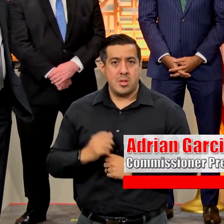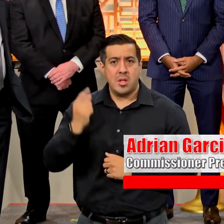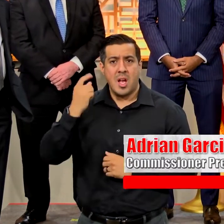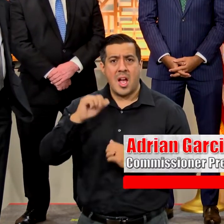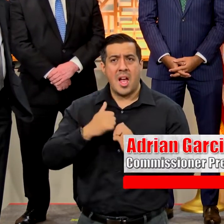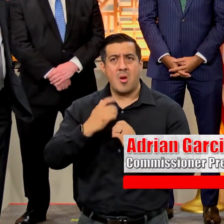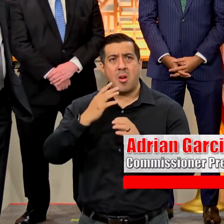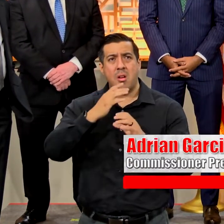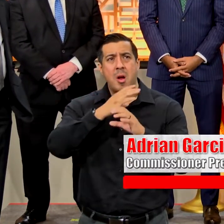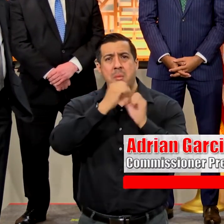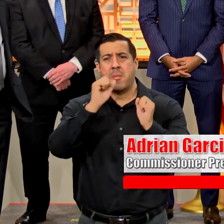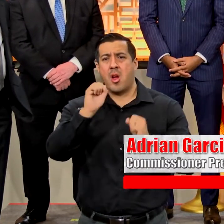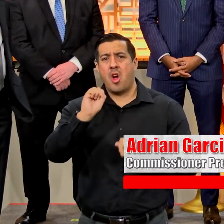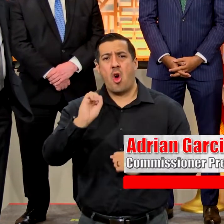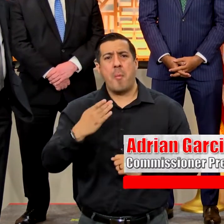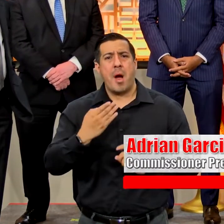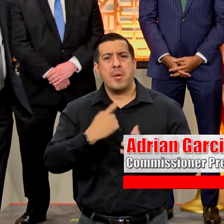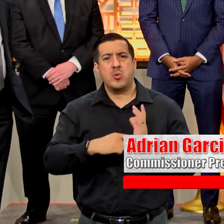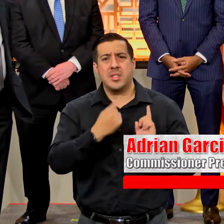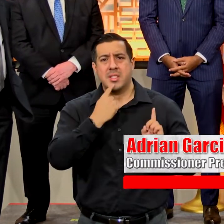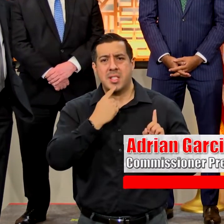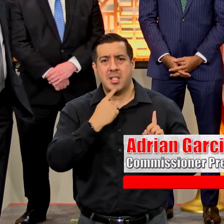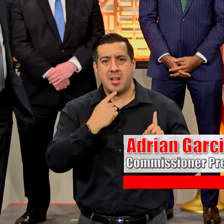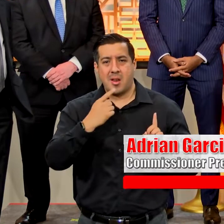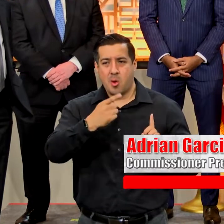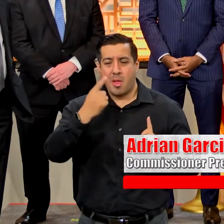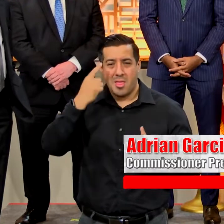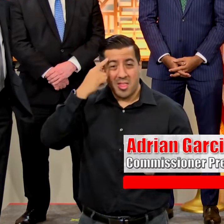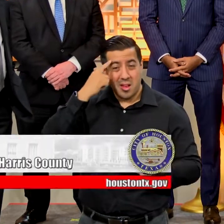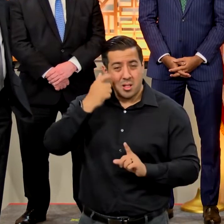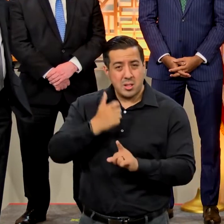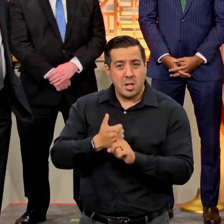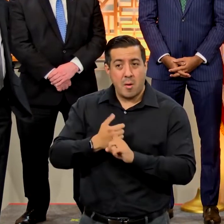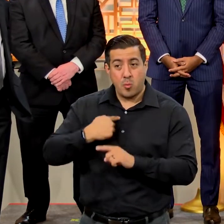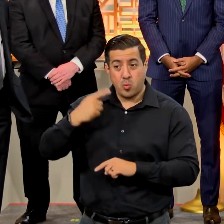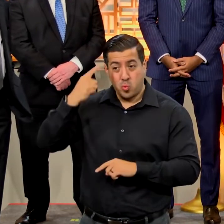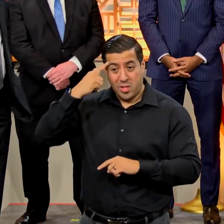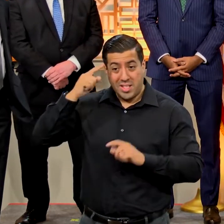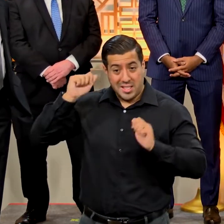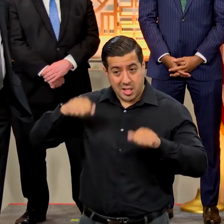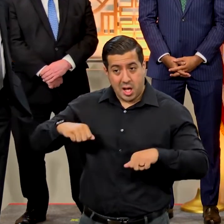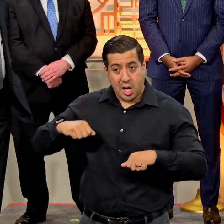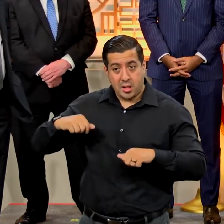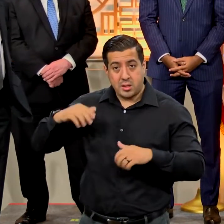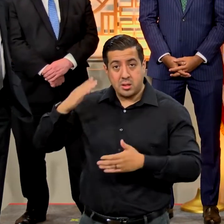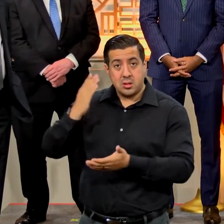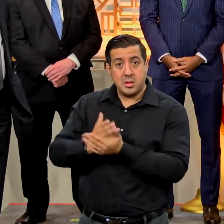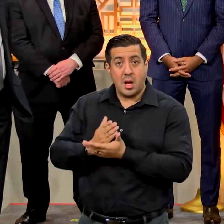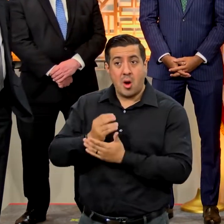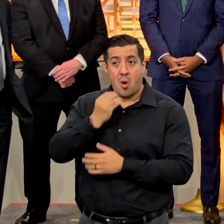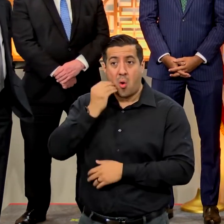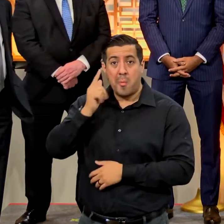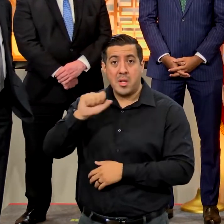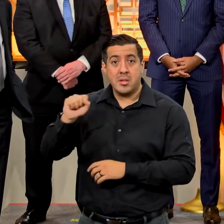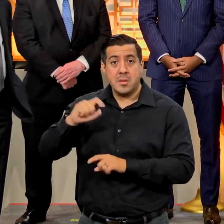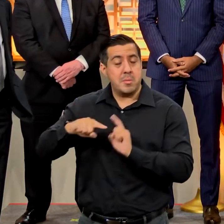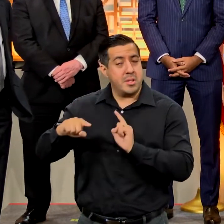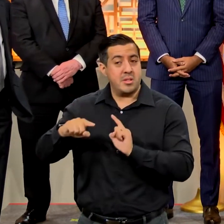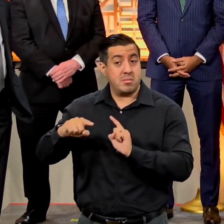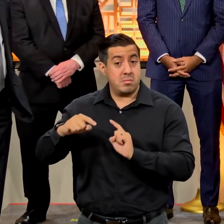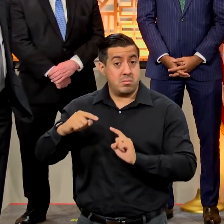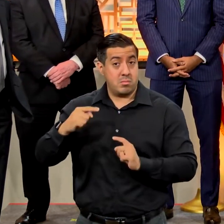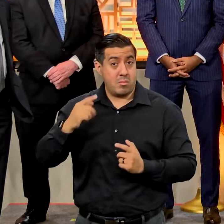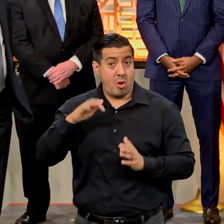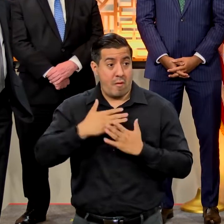President Obama say it? The audacity to think that we can end homelessness. Well, thanks to the good work